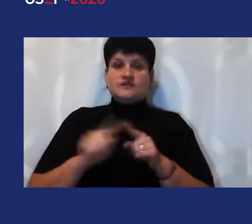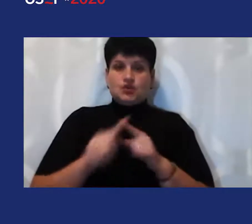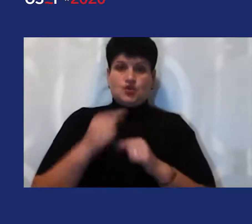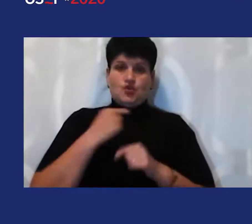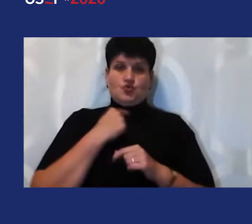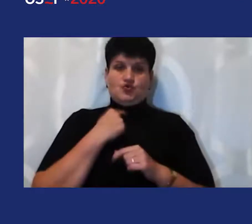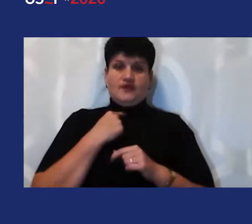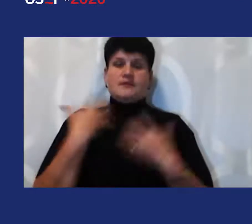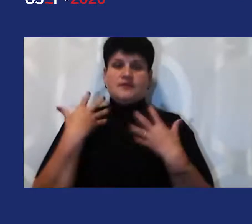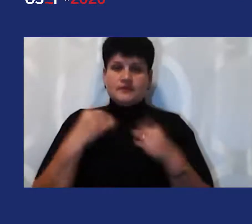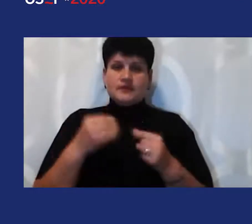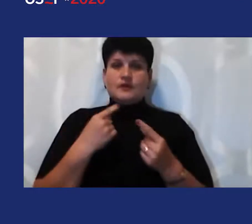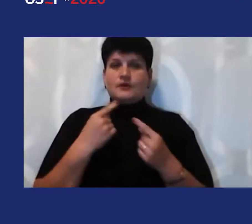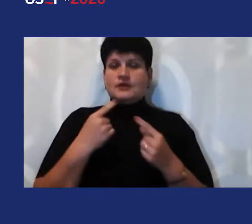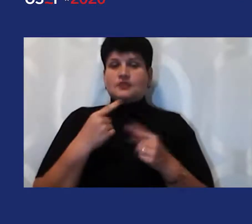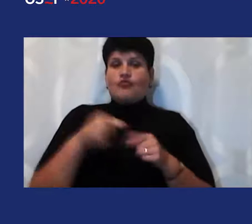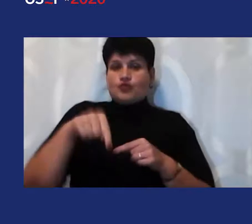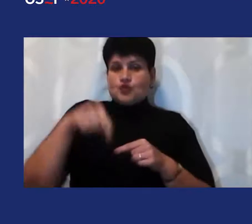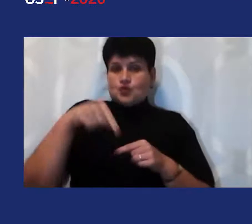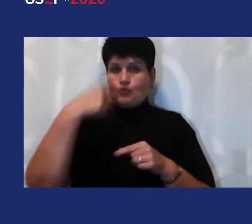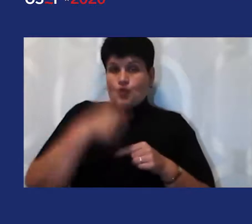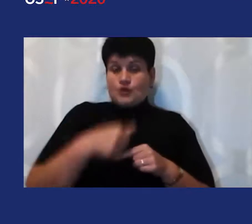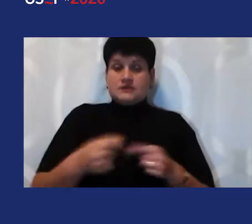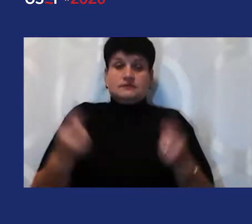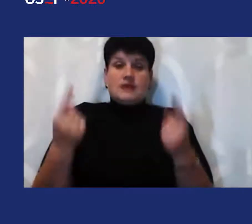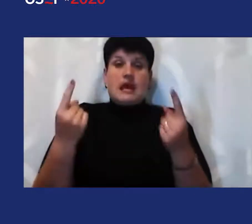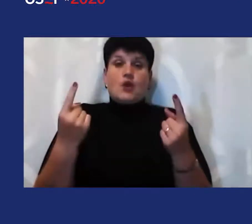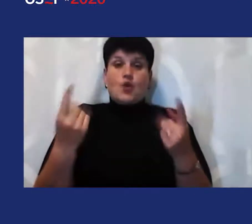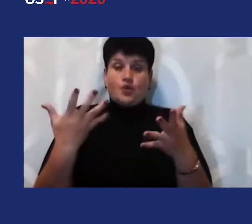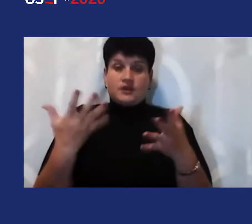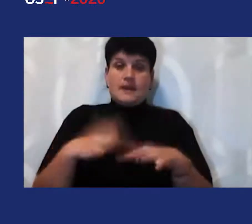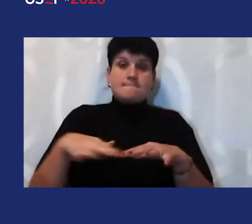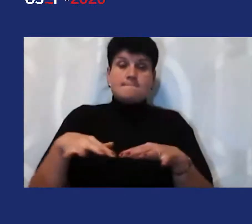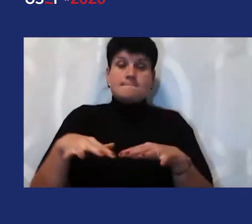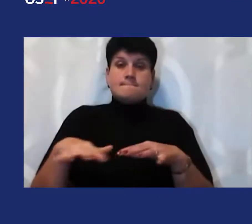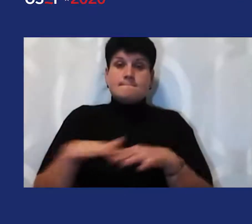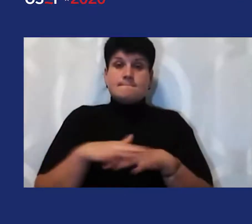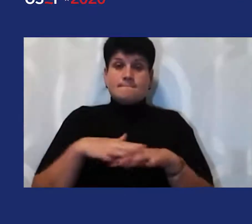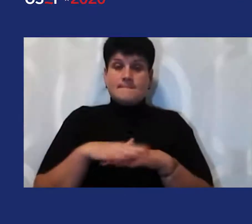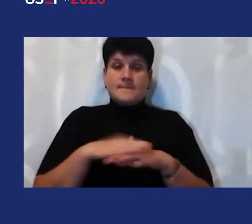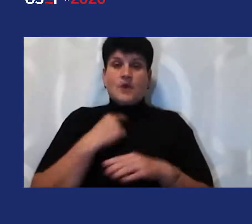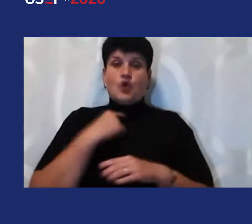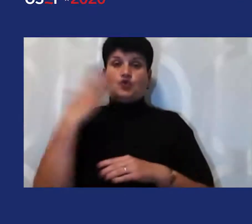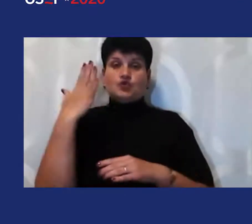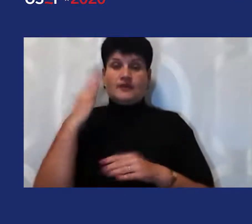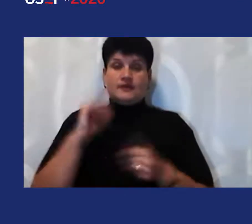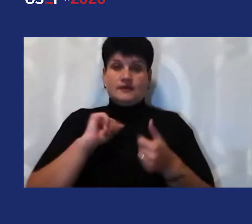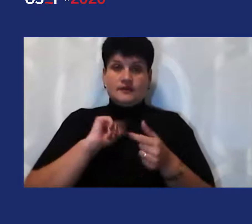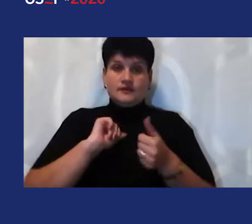post-in voting and the absentee voting, and it was mentioned already that the